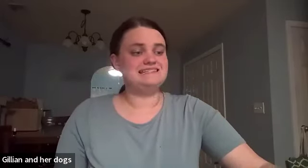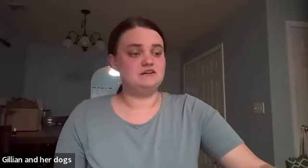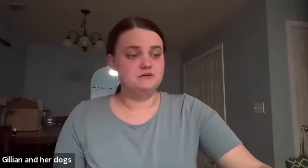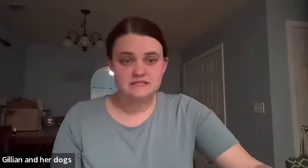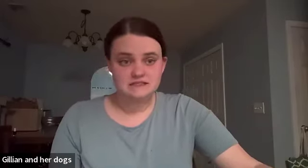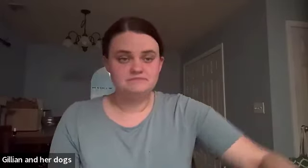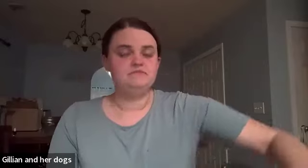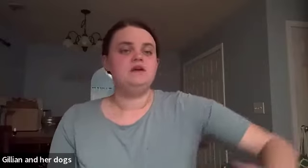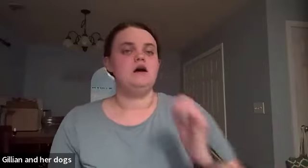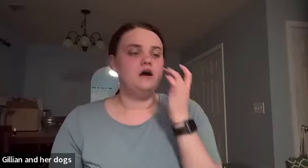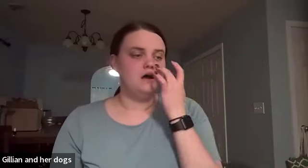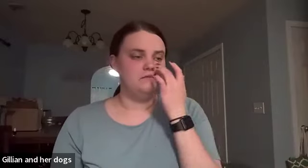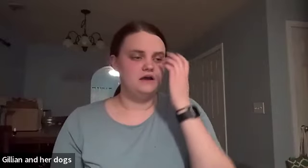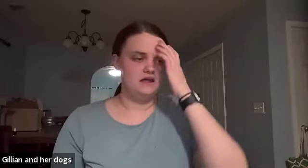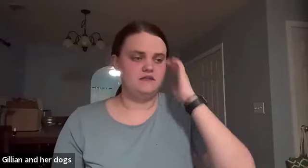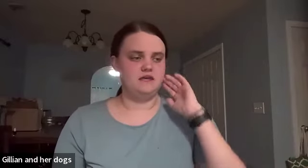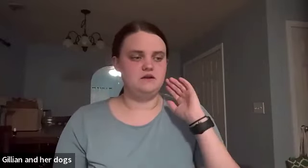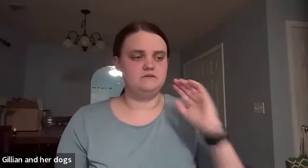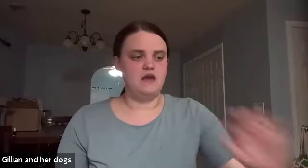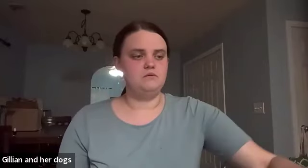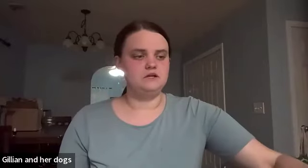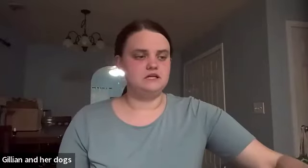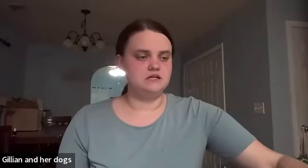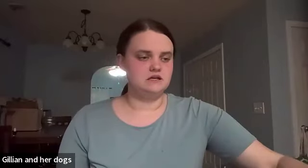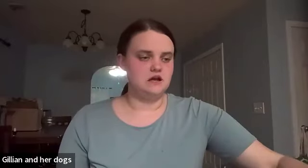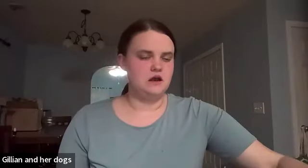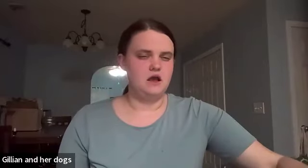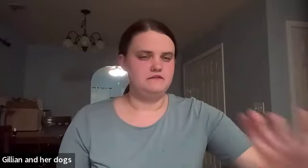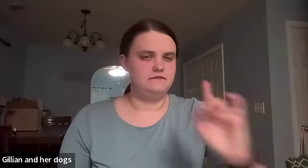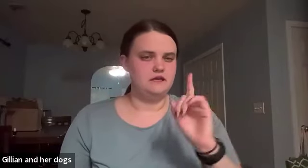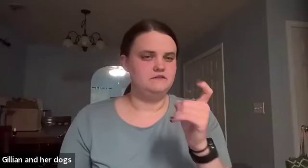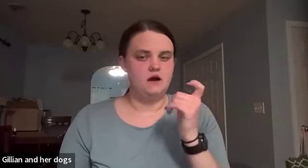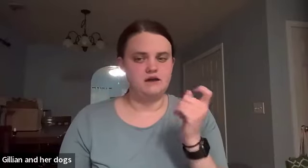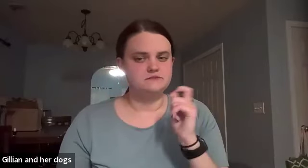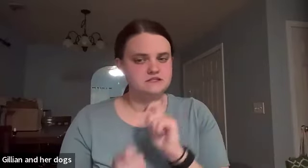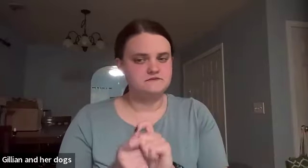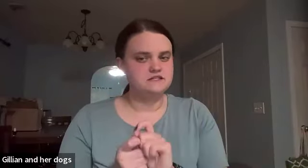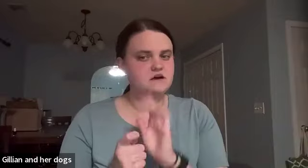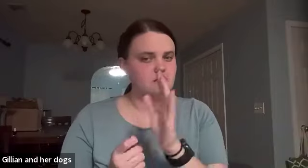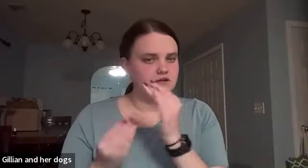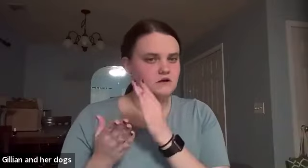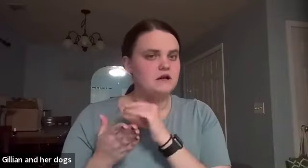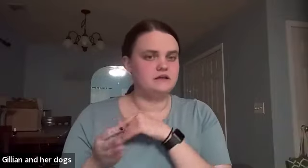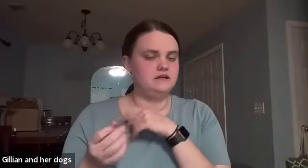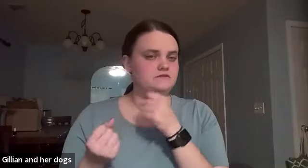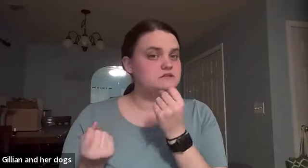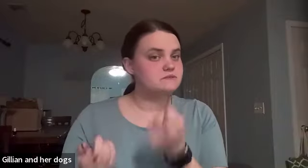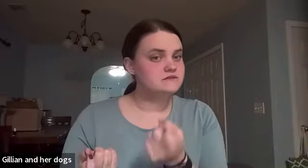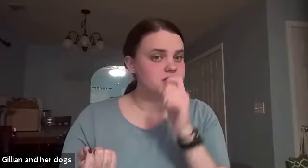is therapist. And then with that one, if any of y'all have specifics, let me know and I can give you the specifics,